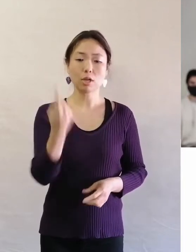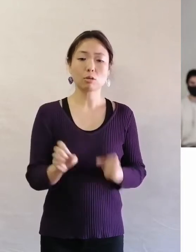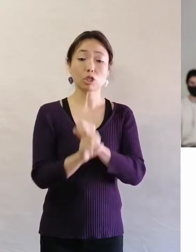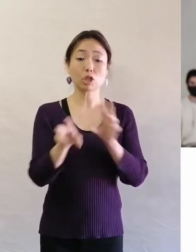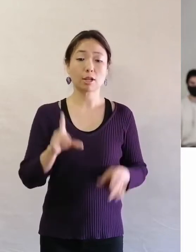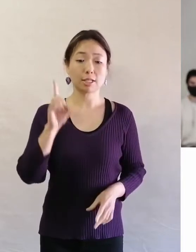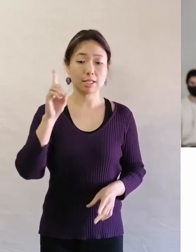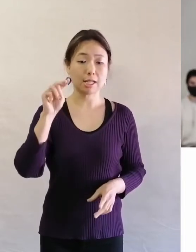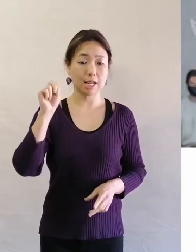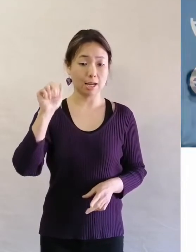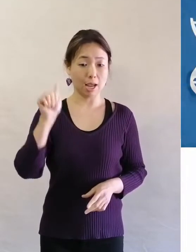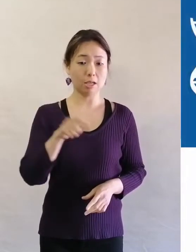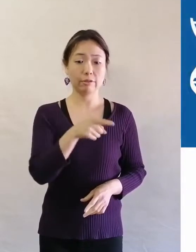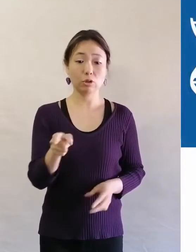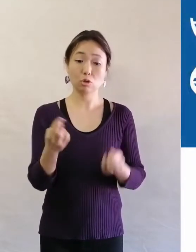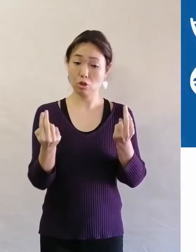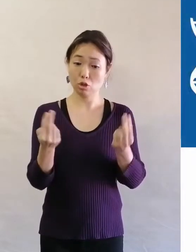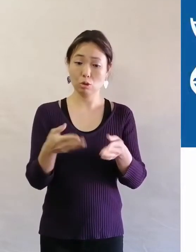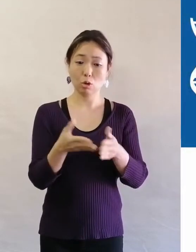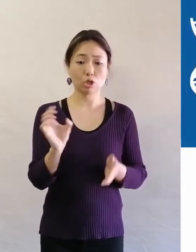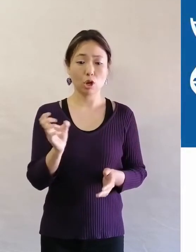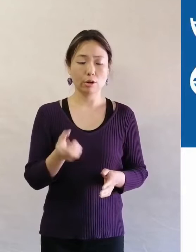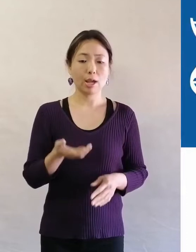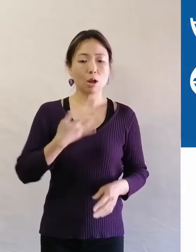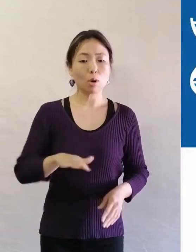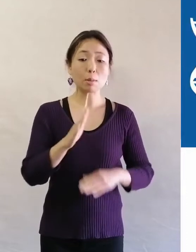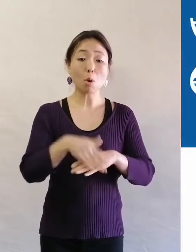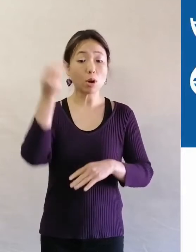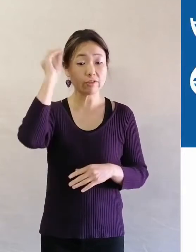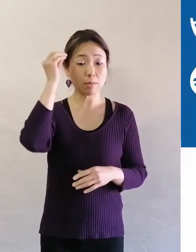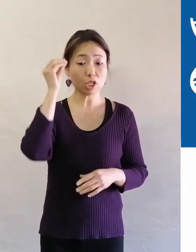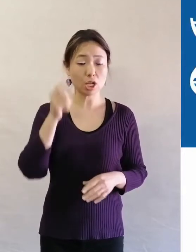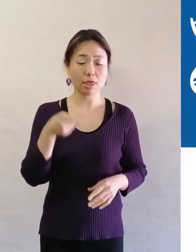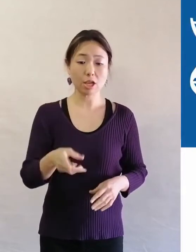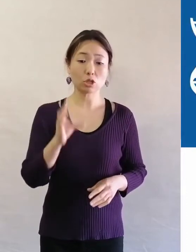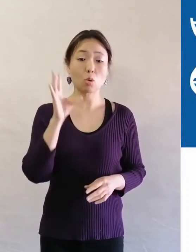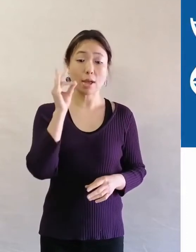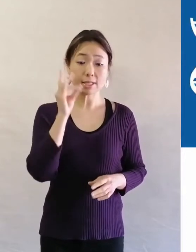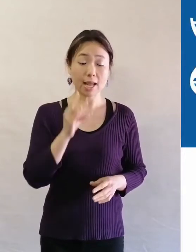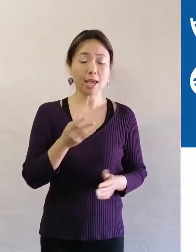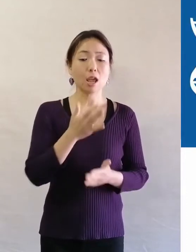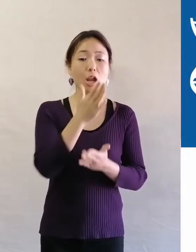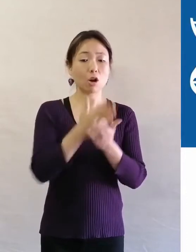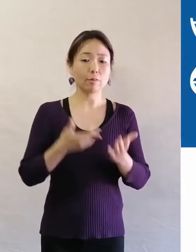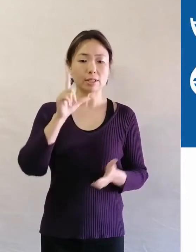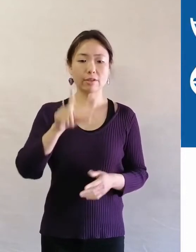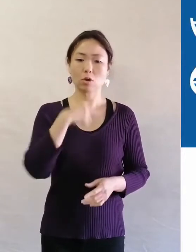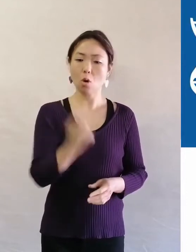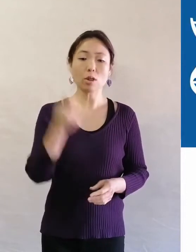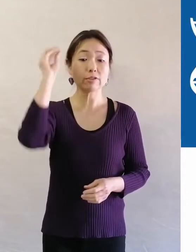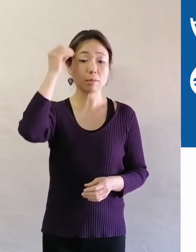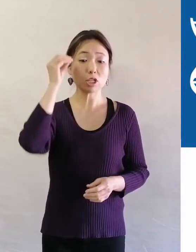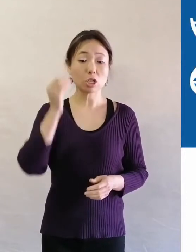If you are new to Cornerstone and you want to find out more about us, this coming Wednesday at 7:30, all the information